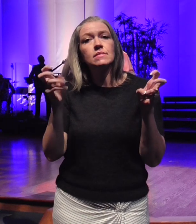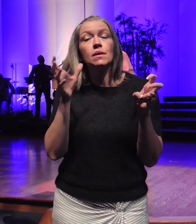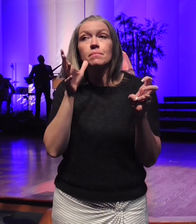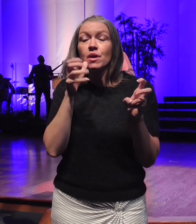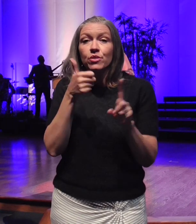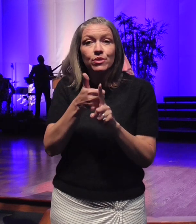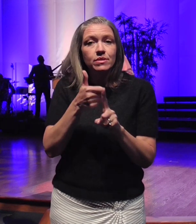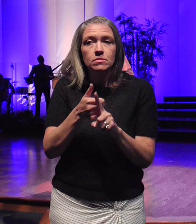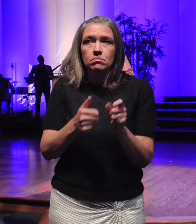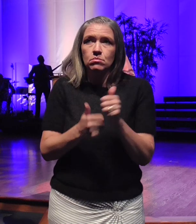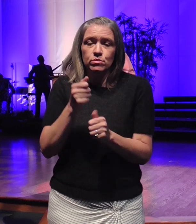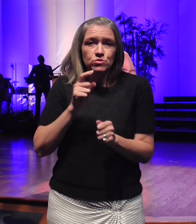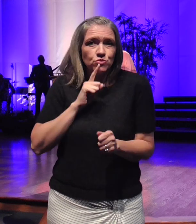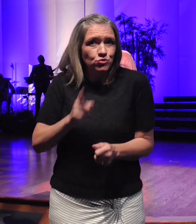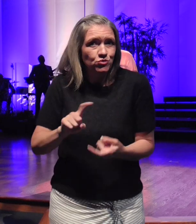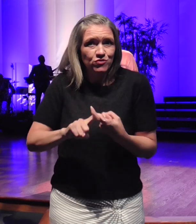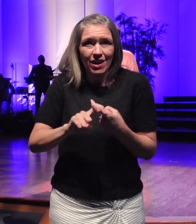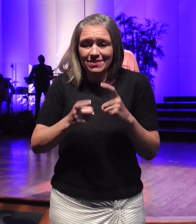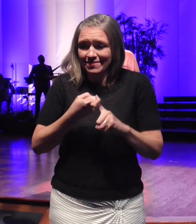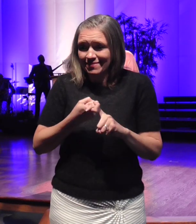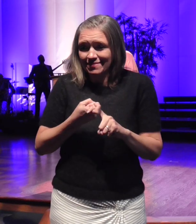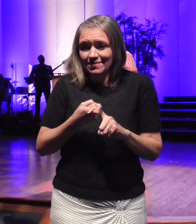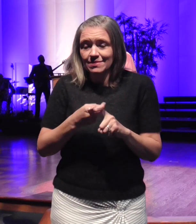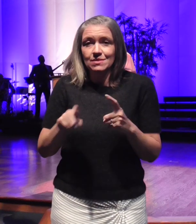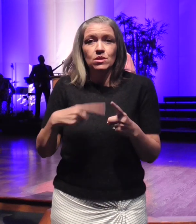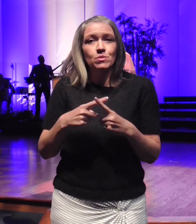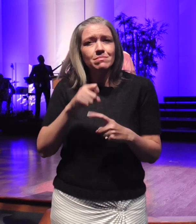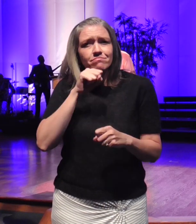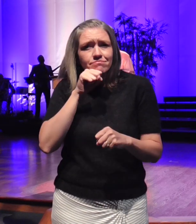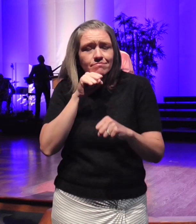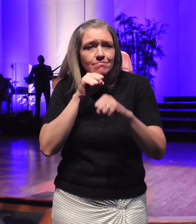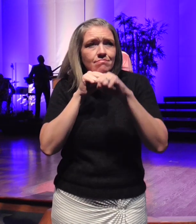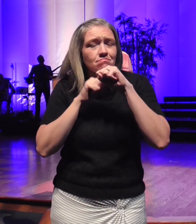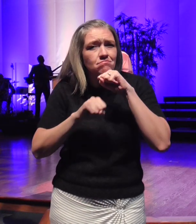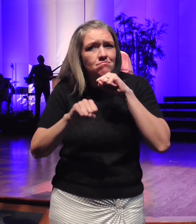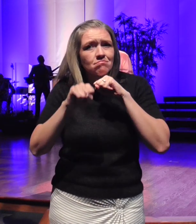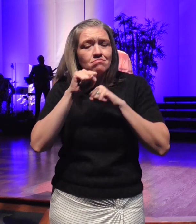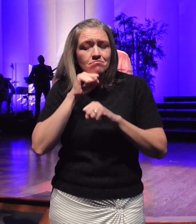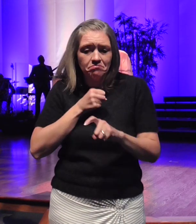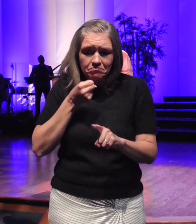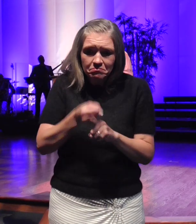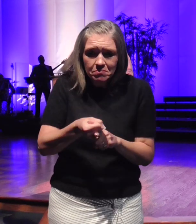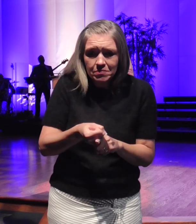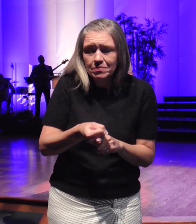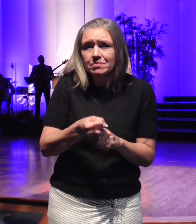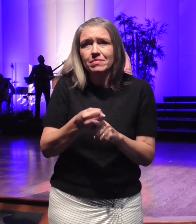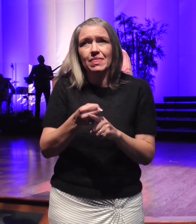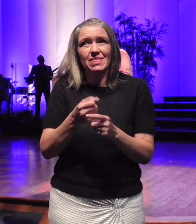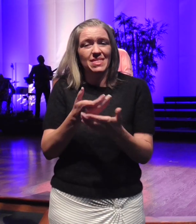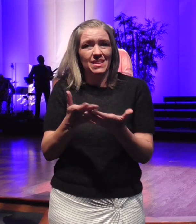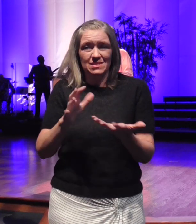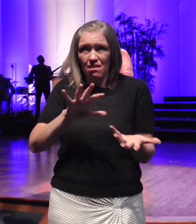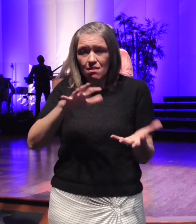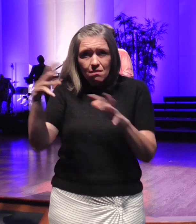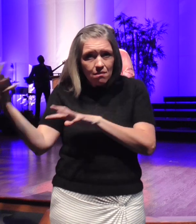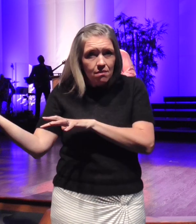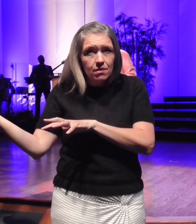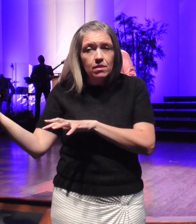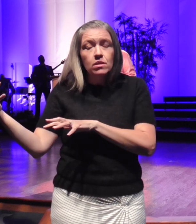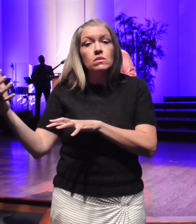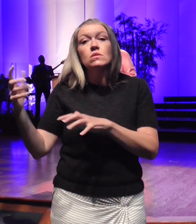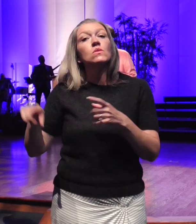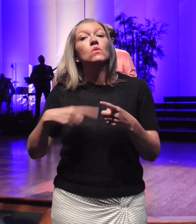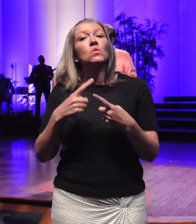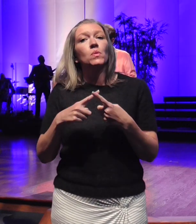truest friend we have when trials and heavy sudden all upon us,